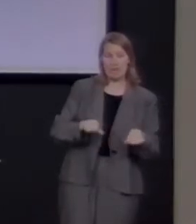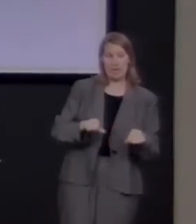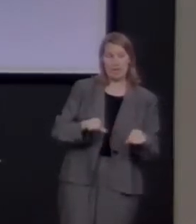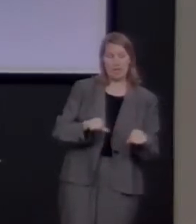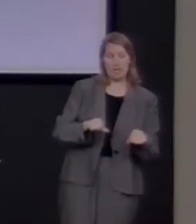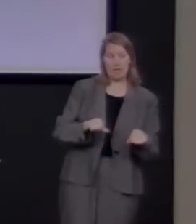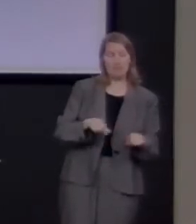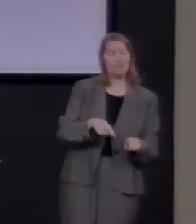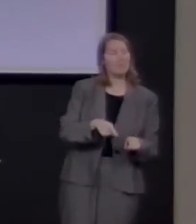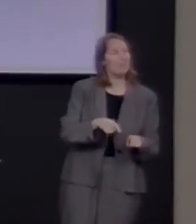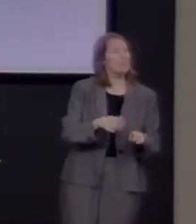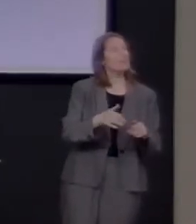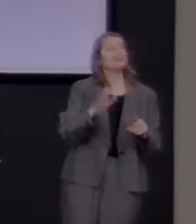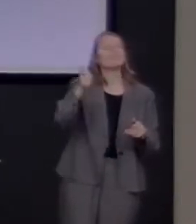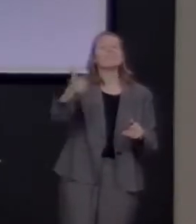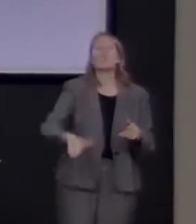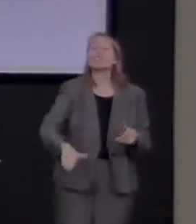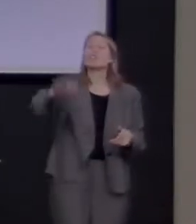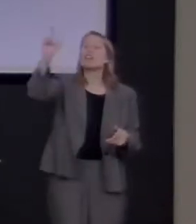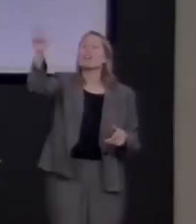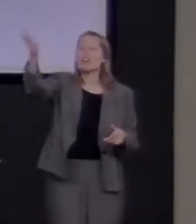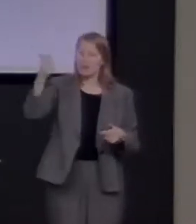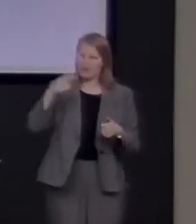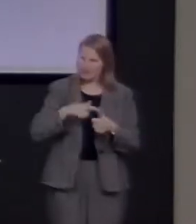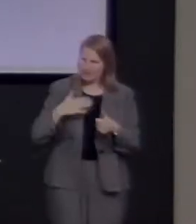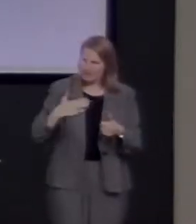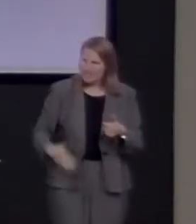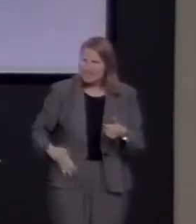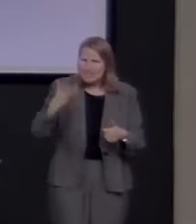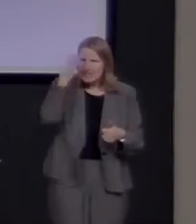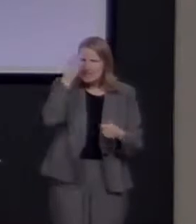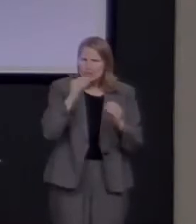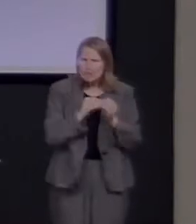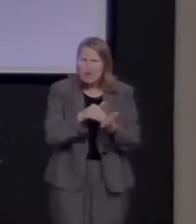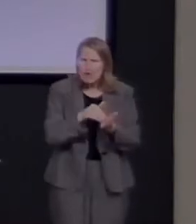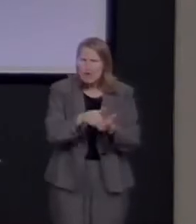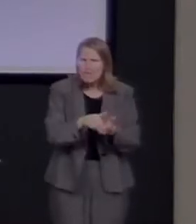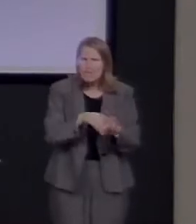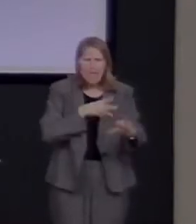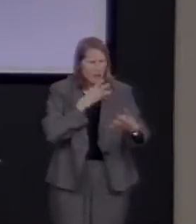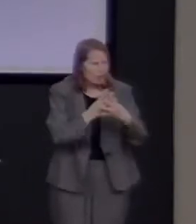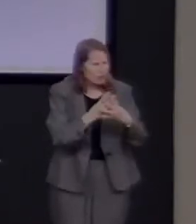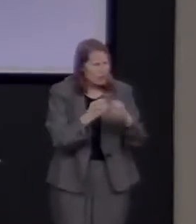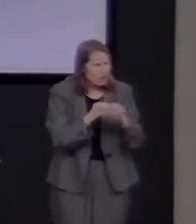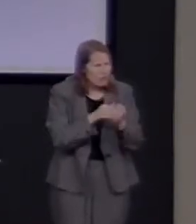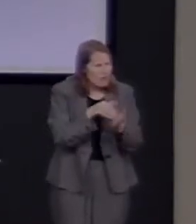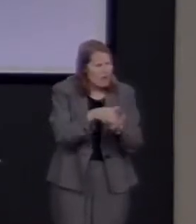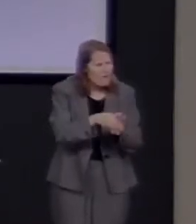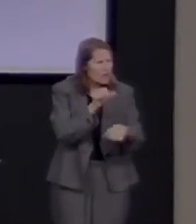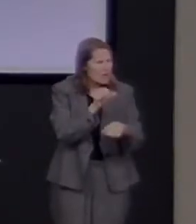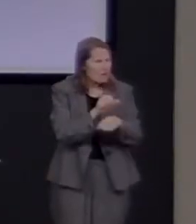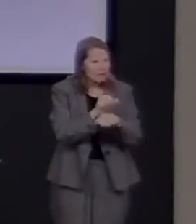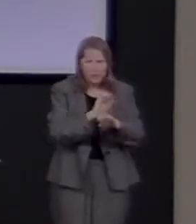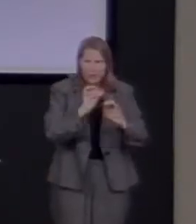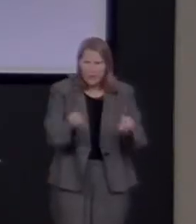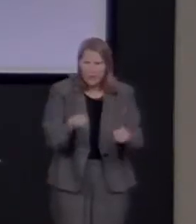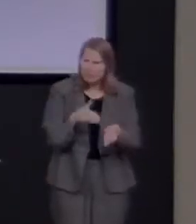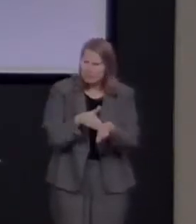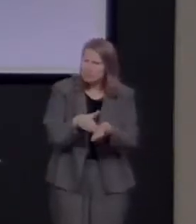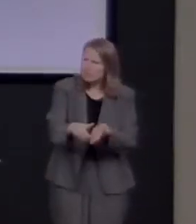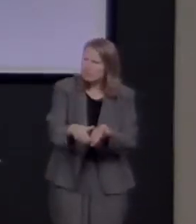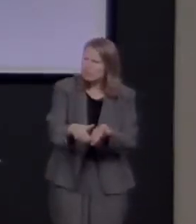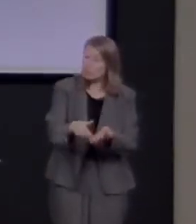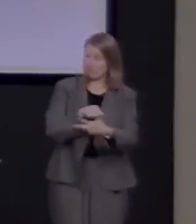of unemployment, physical illness, depression, and even incarceration. So you see all of these